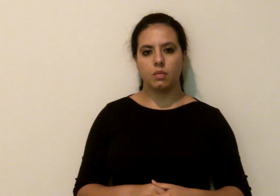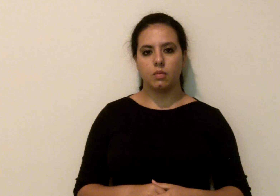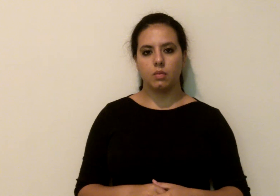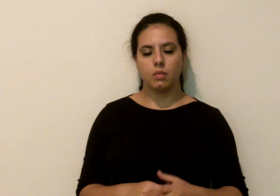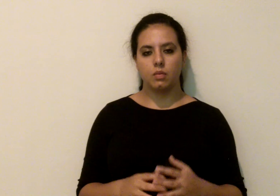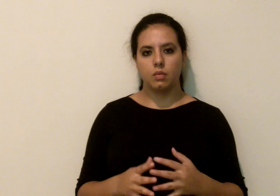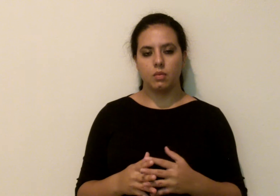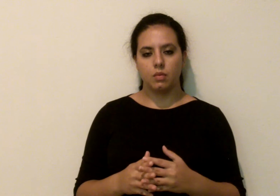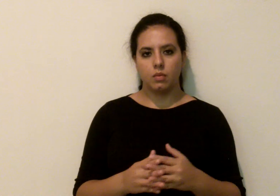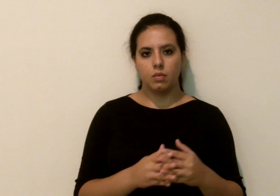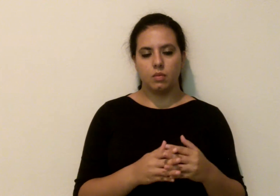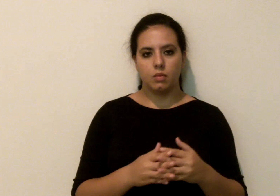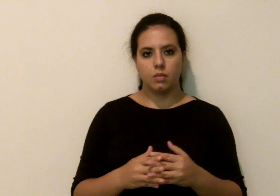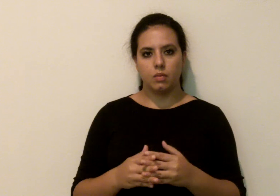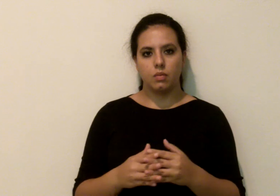but America, okay?